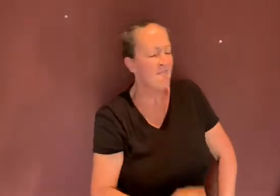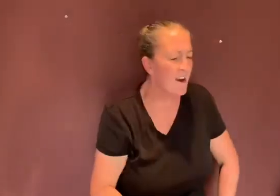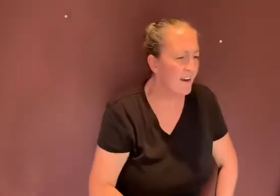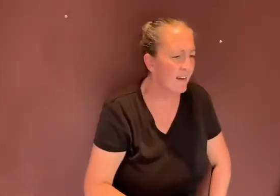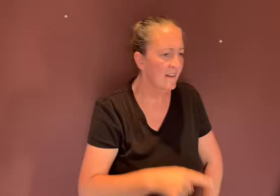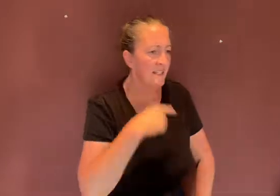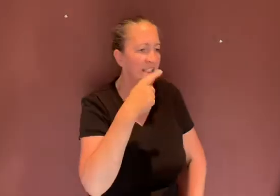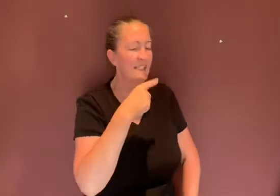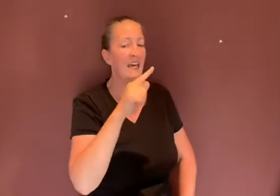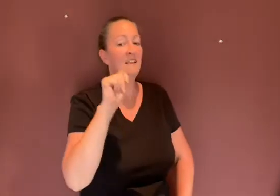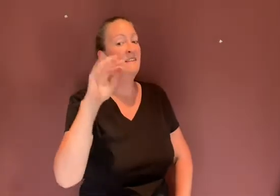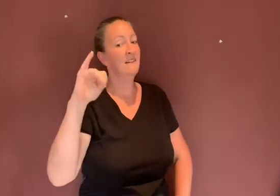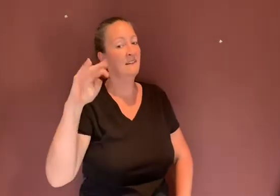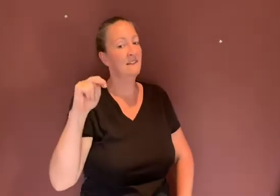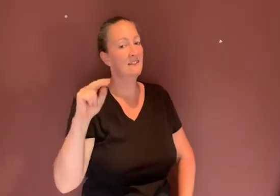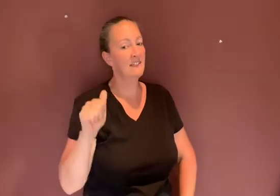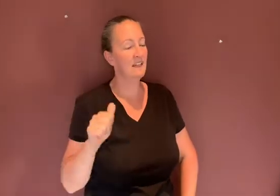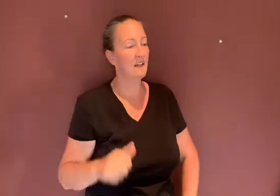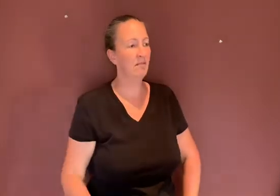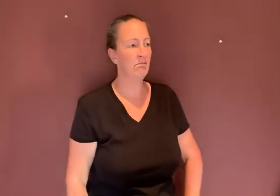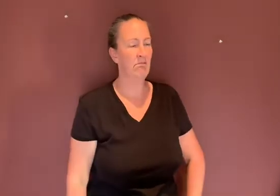"Never," said Tina.